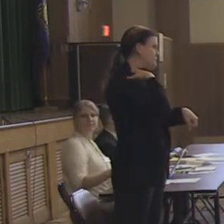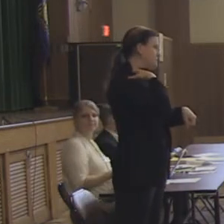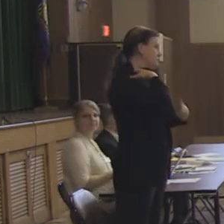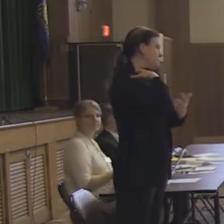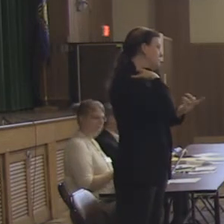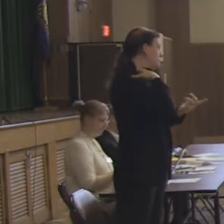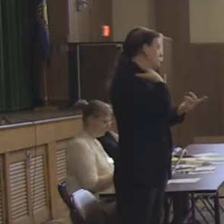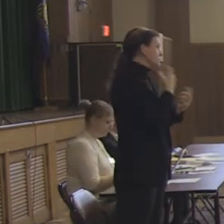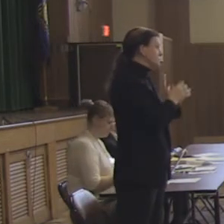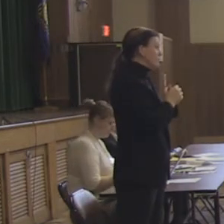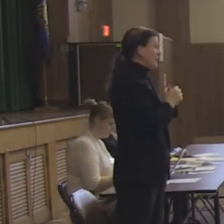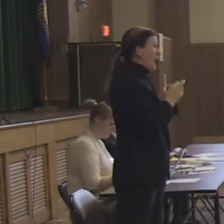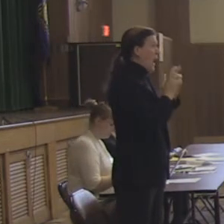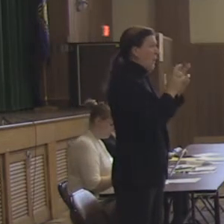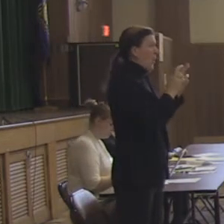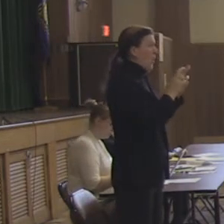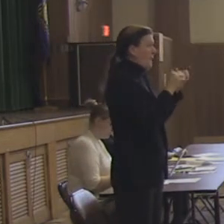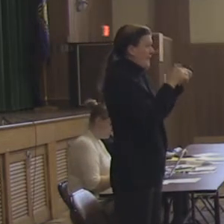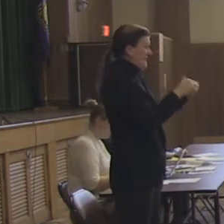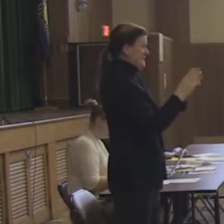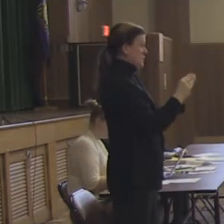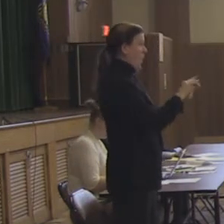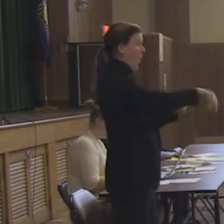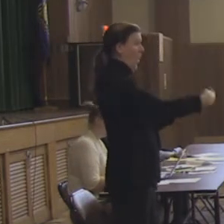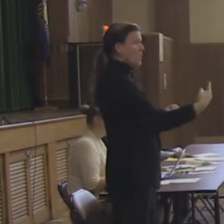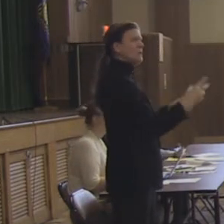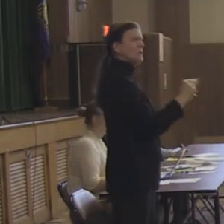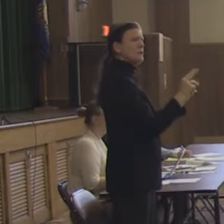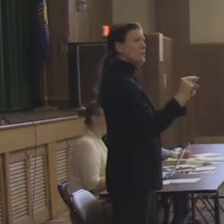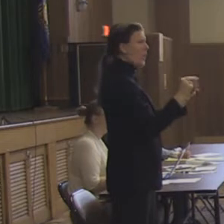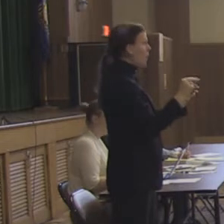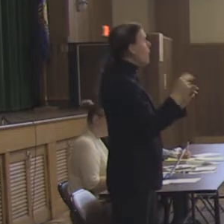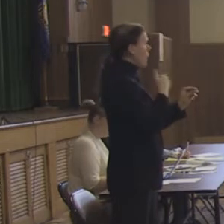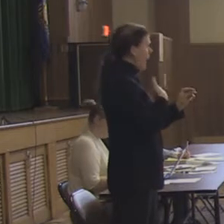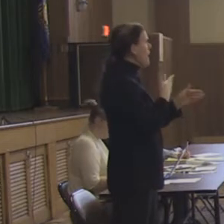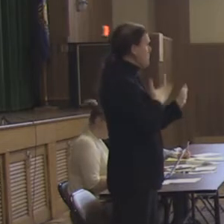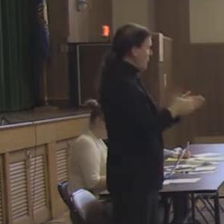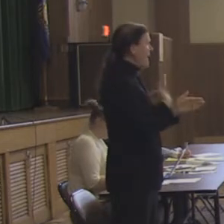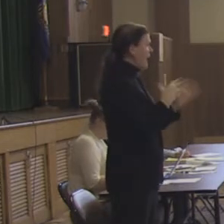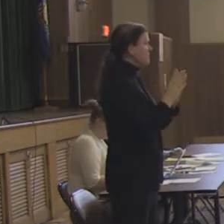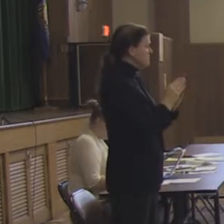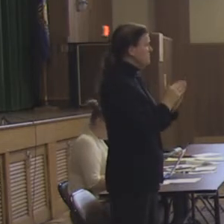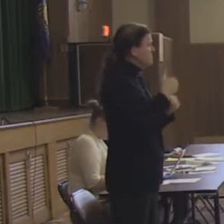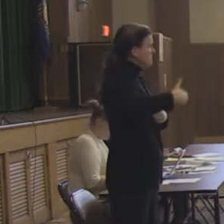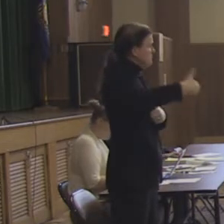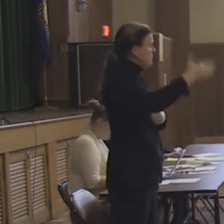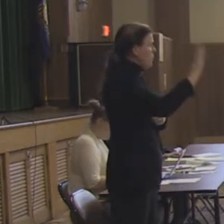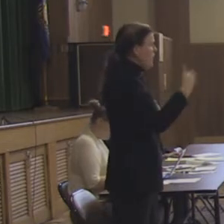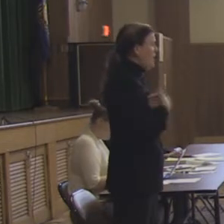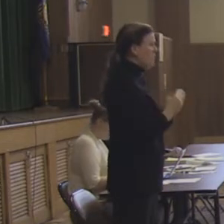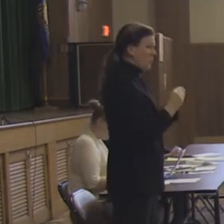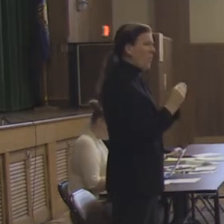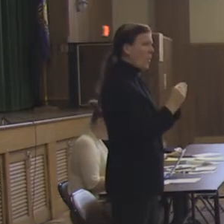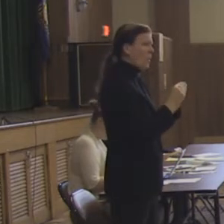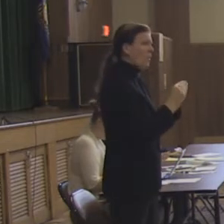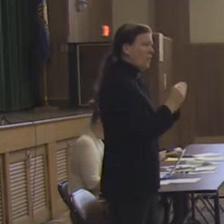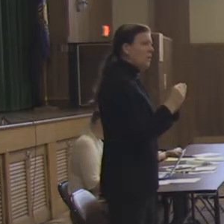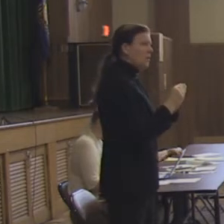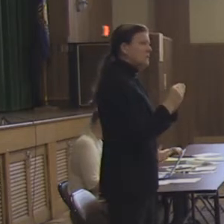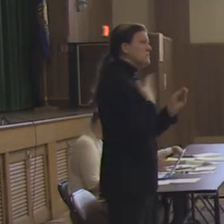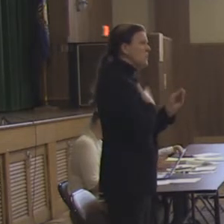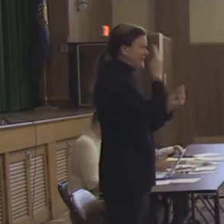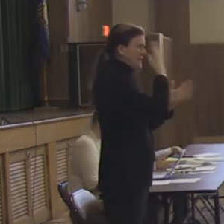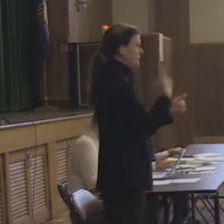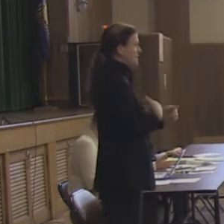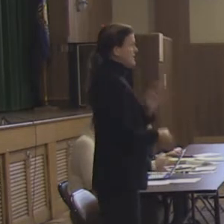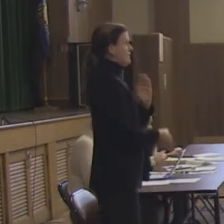I also hope that this isn't the last conversation. Looks like there's a lot of interest today, and I'd like to have more of these. So, I want to just let people know